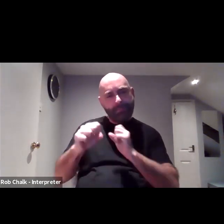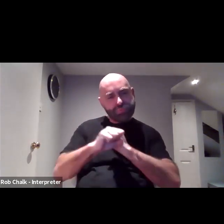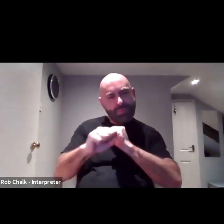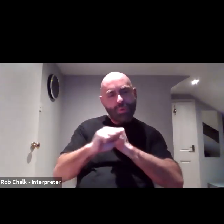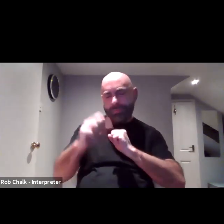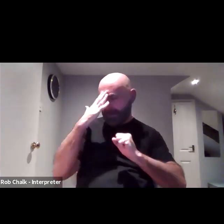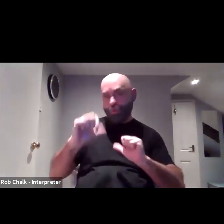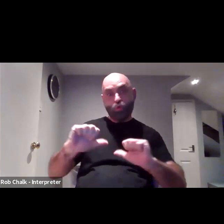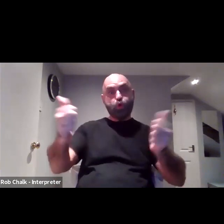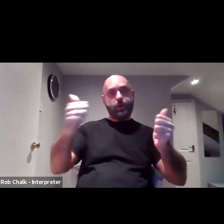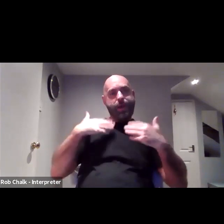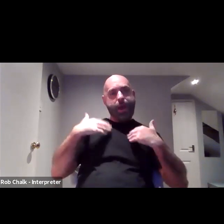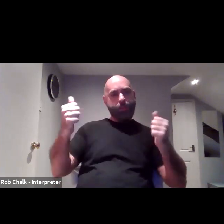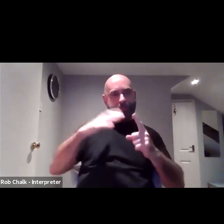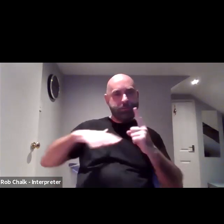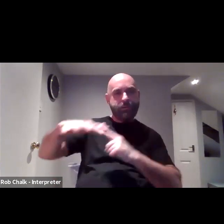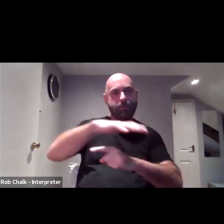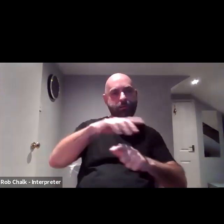population.